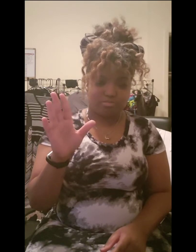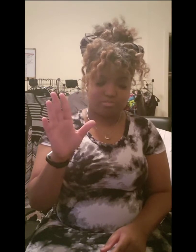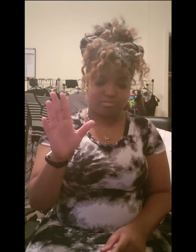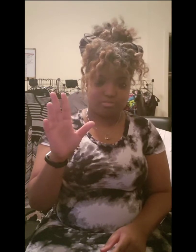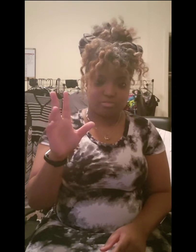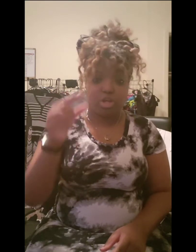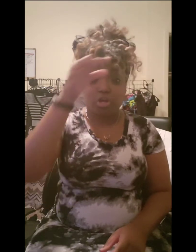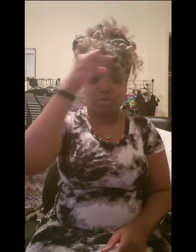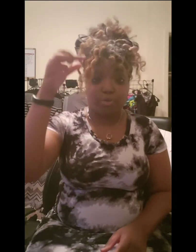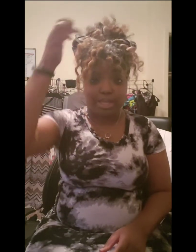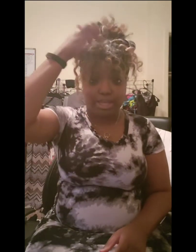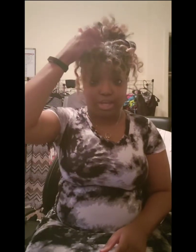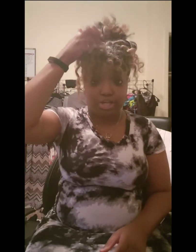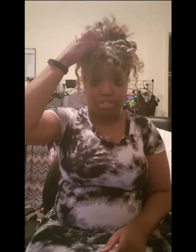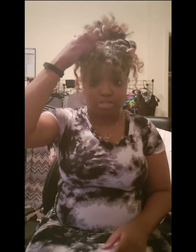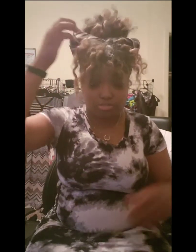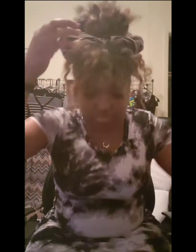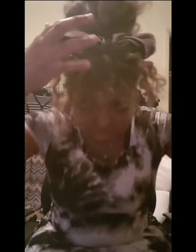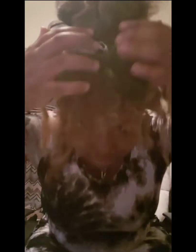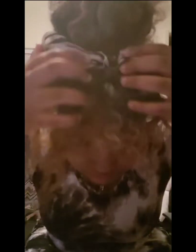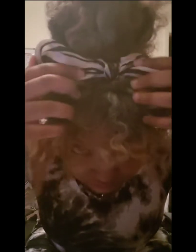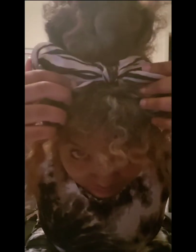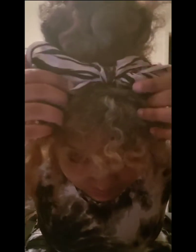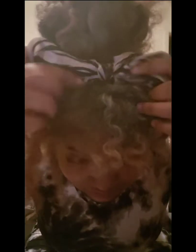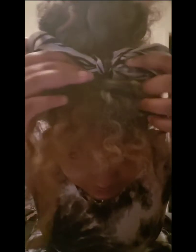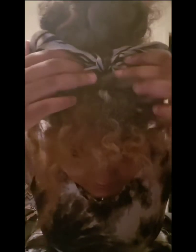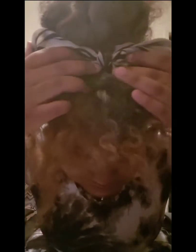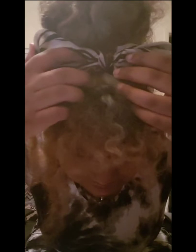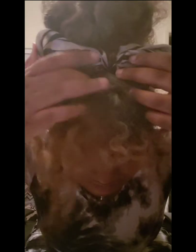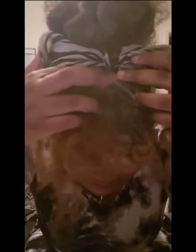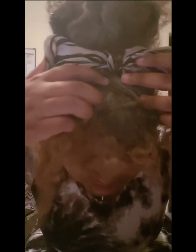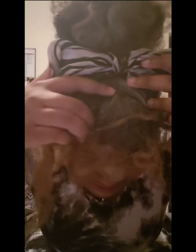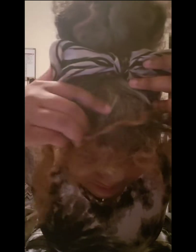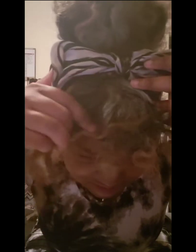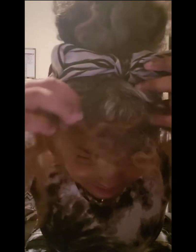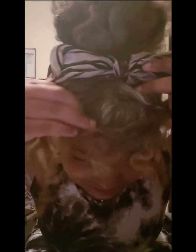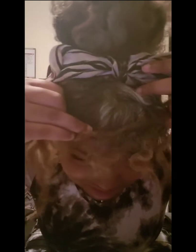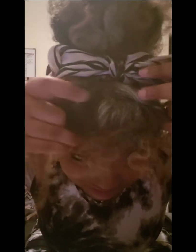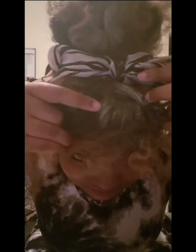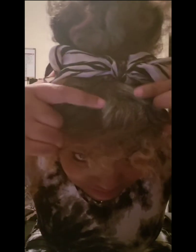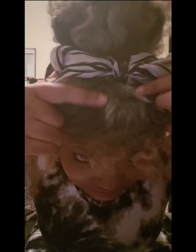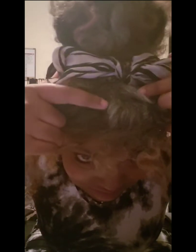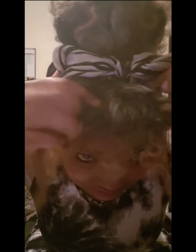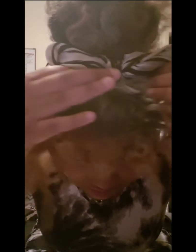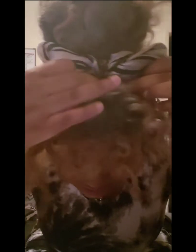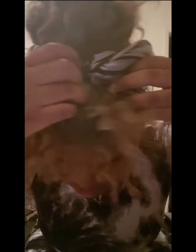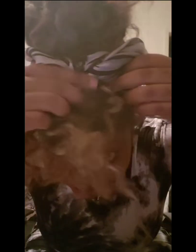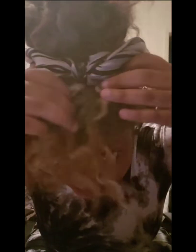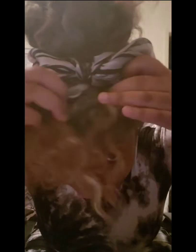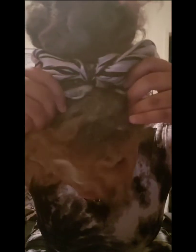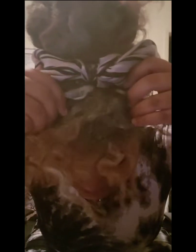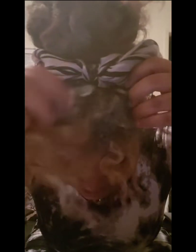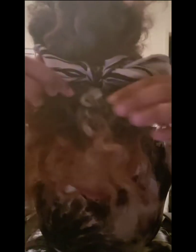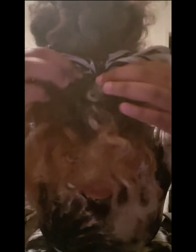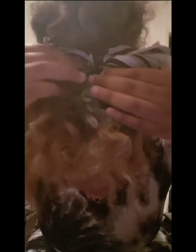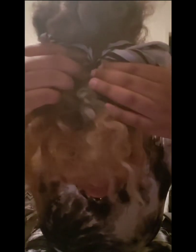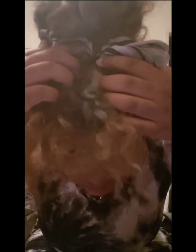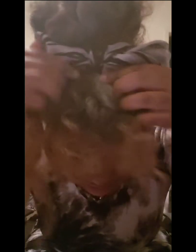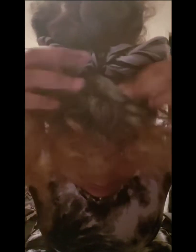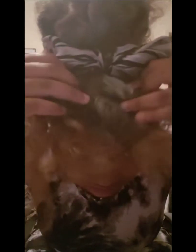the gray hairs. I actually started graying when I was 11. I got my first gray strand, and it